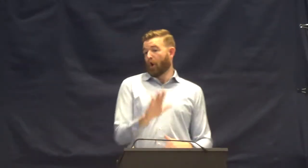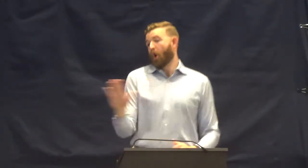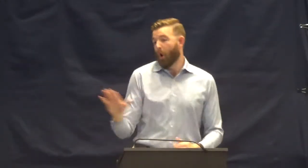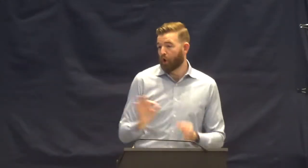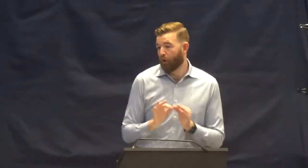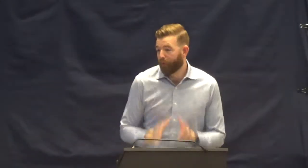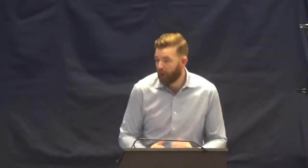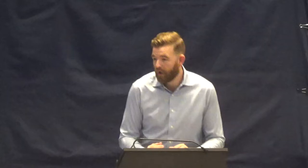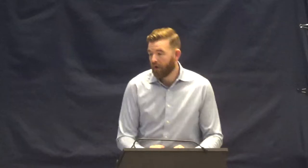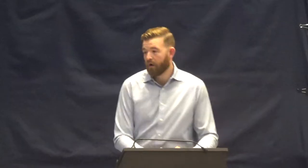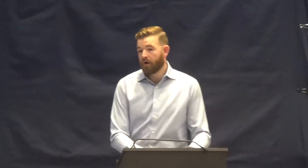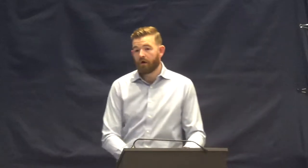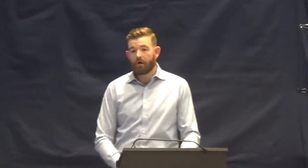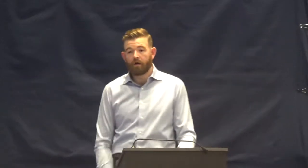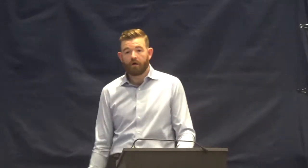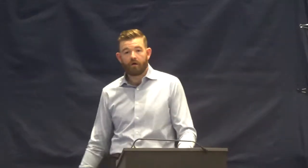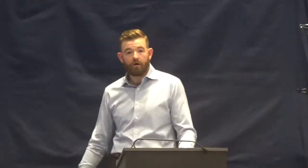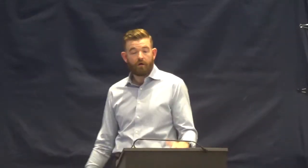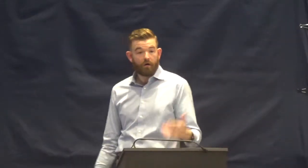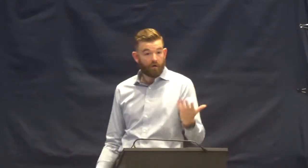problem. Bring your own interpreters.